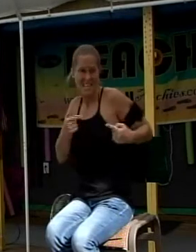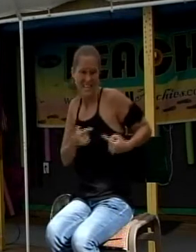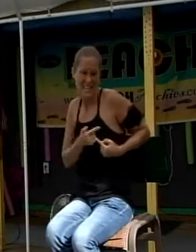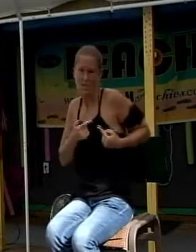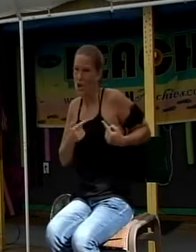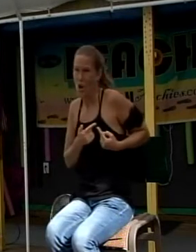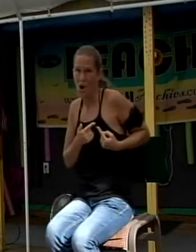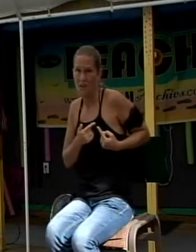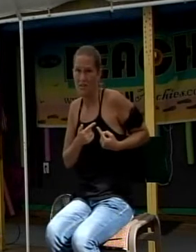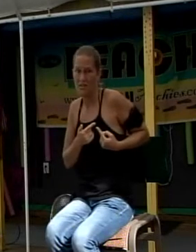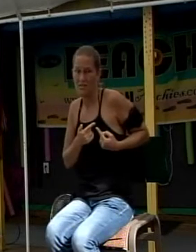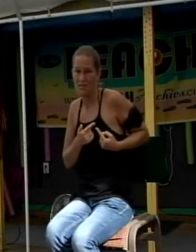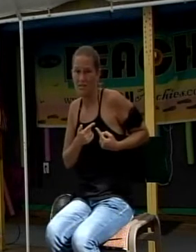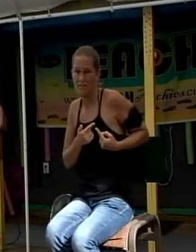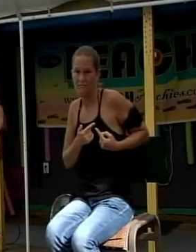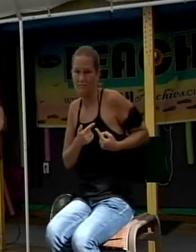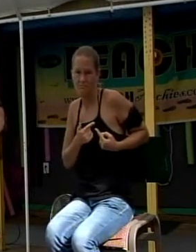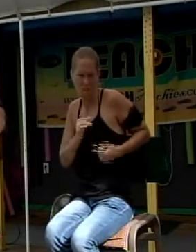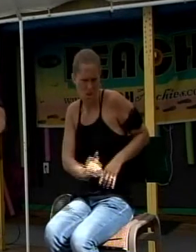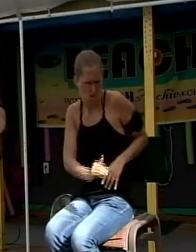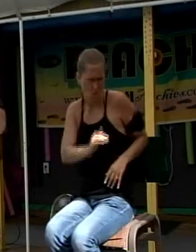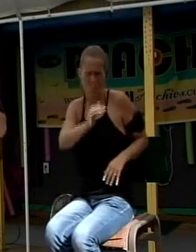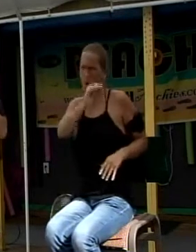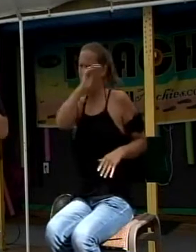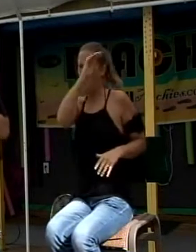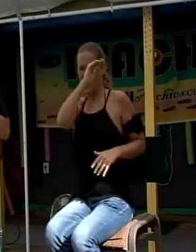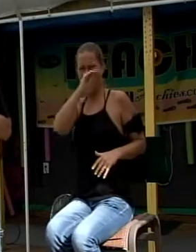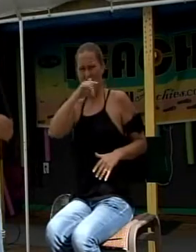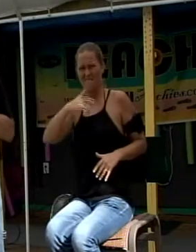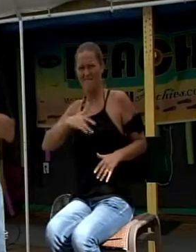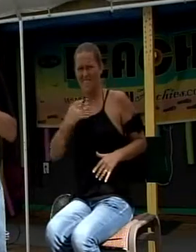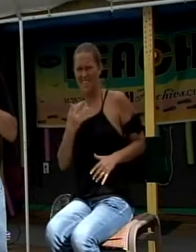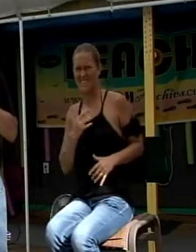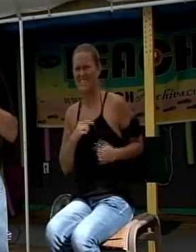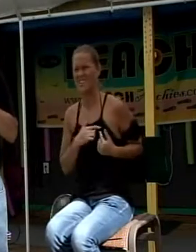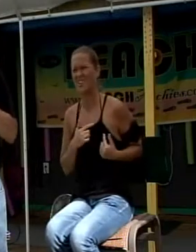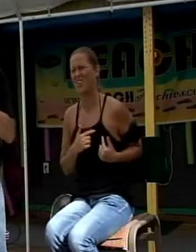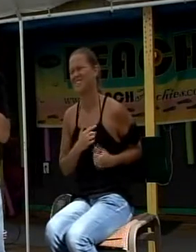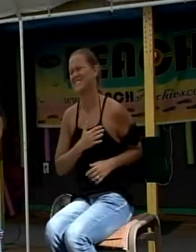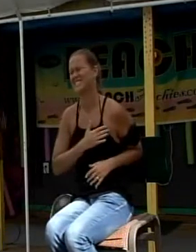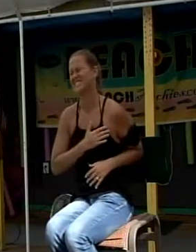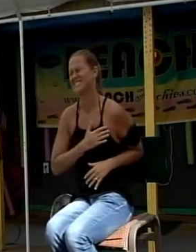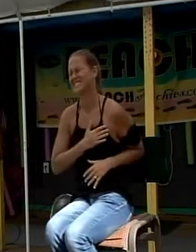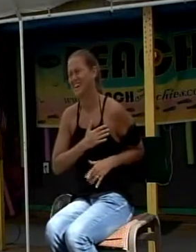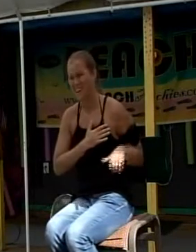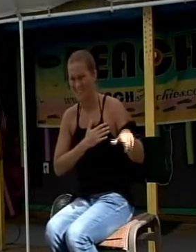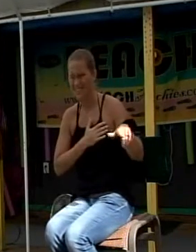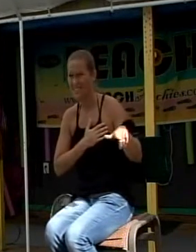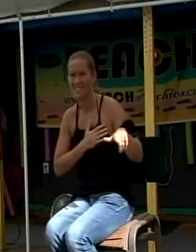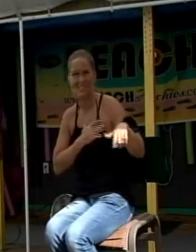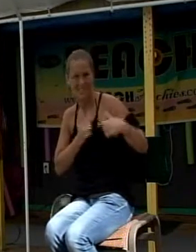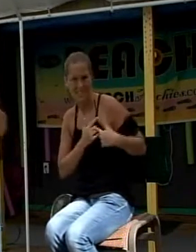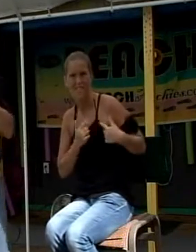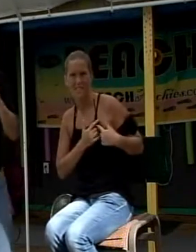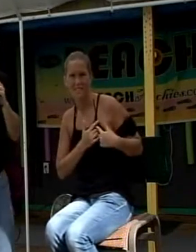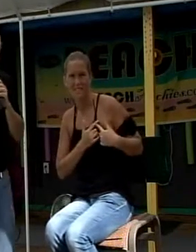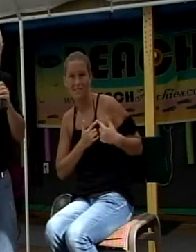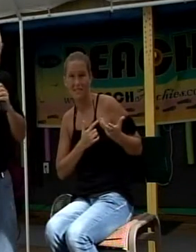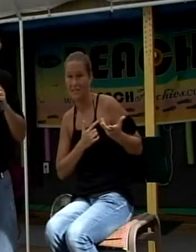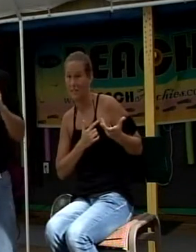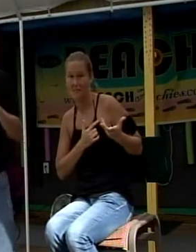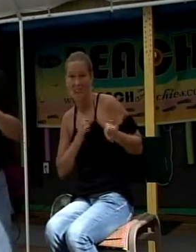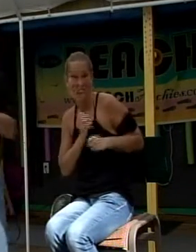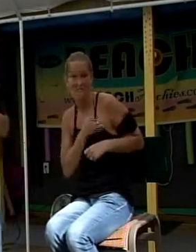rest of his life. See, in all the teaching that we do through Alpha, the teaching that we do in Boundaries, the teaching that we do